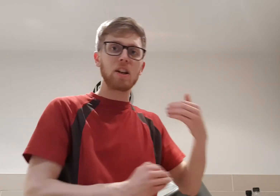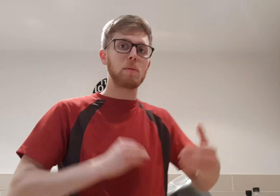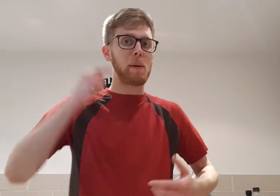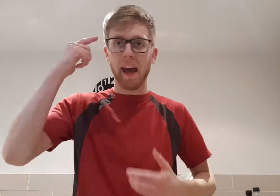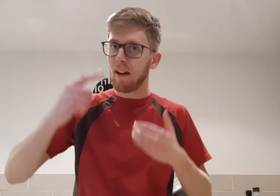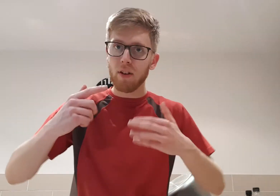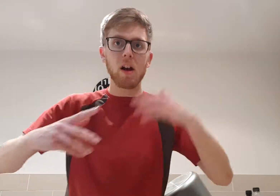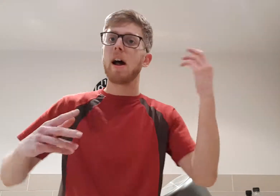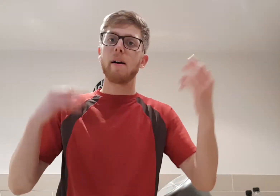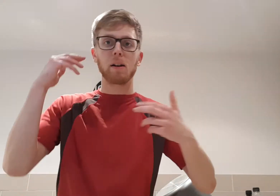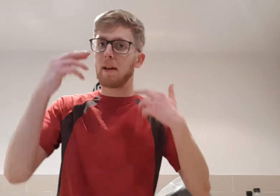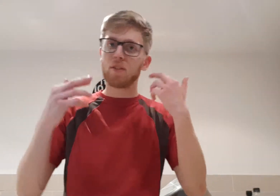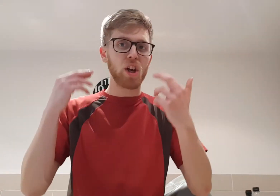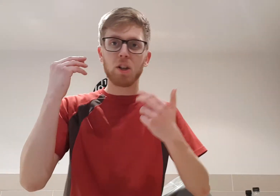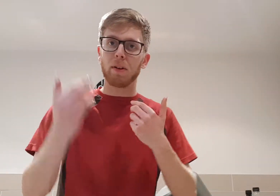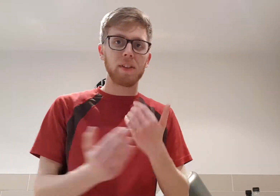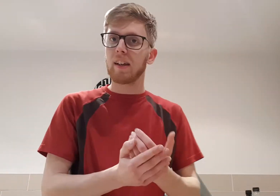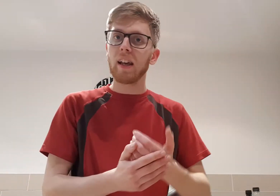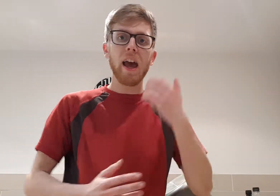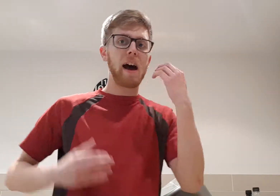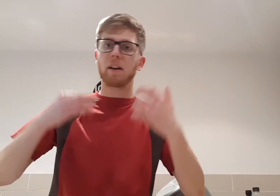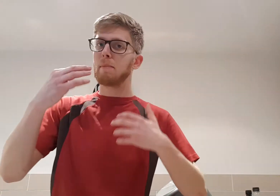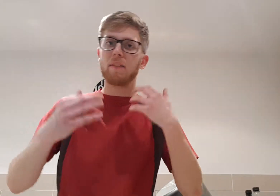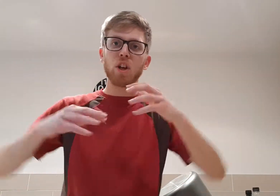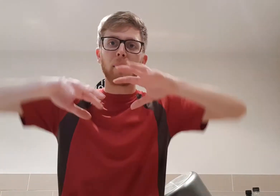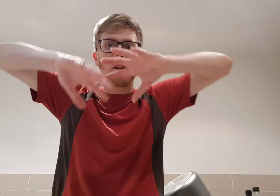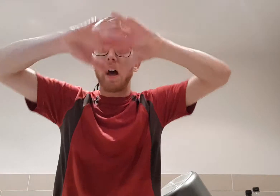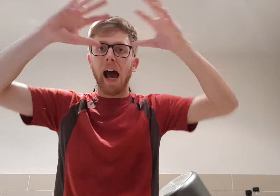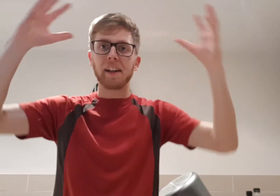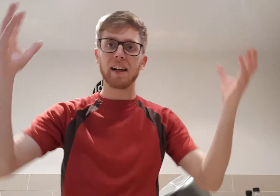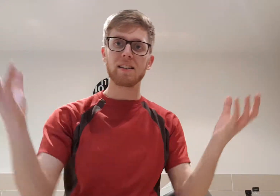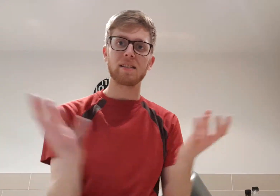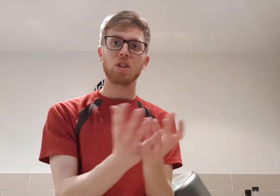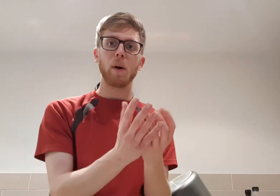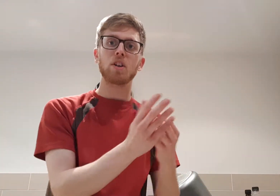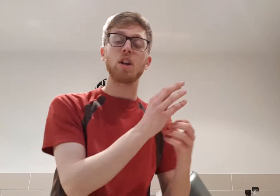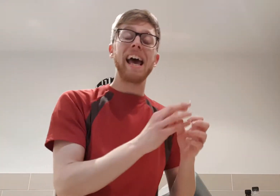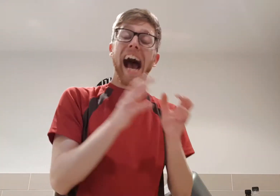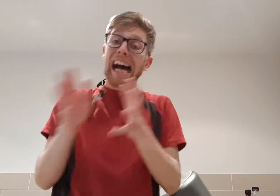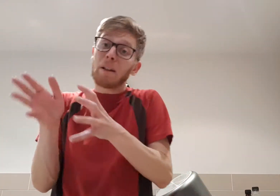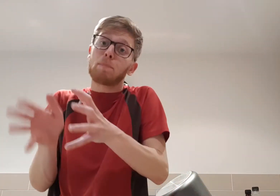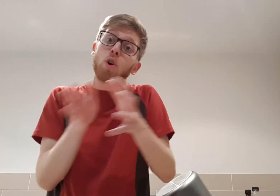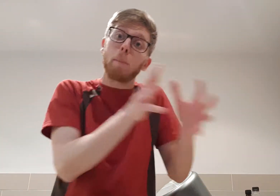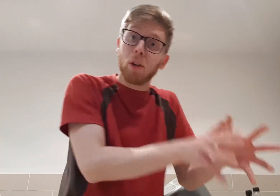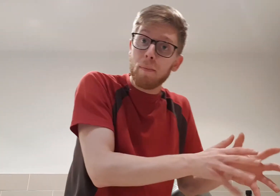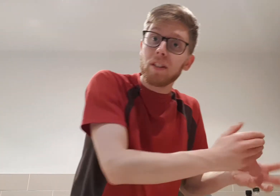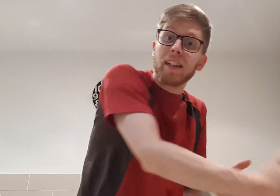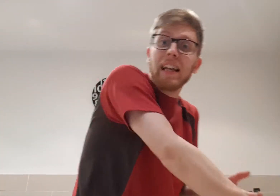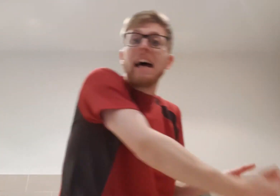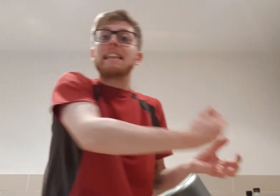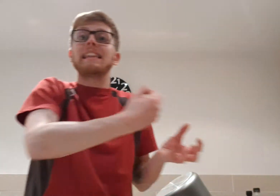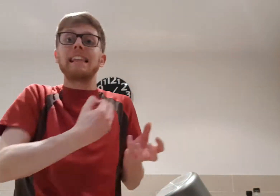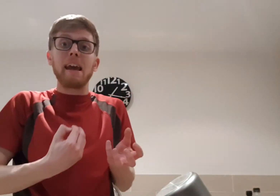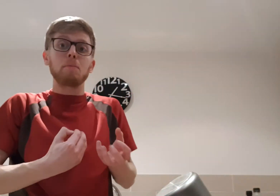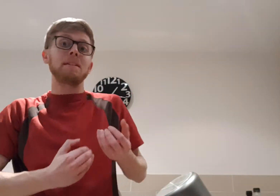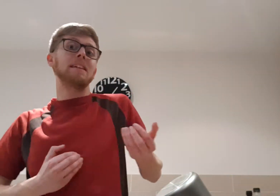my behavior. I'm going to make this change in my thinking. I'm going to analyze the situation as a problem that's going to enable me to